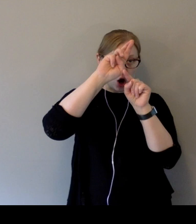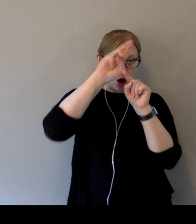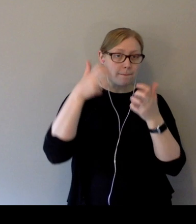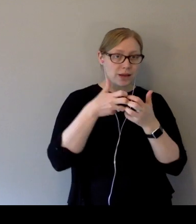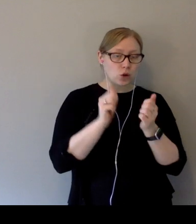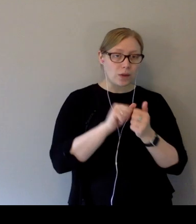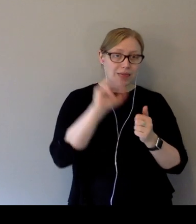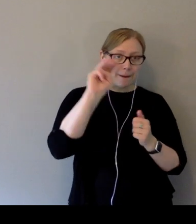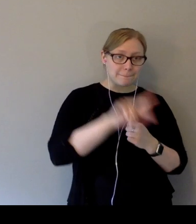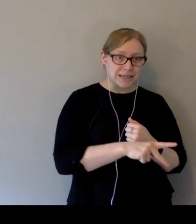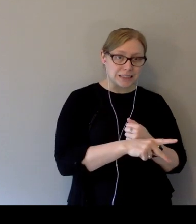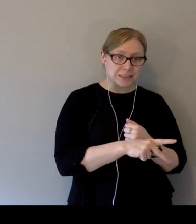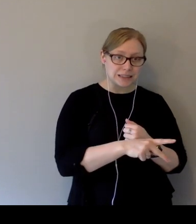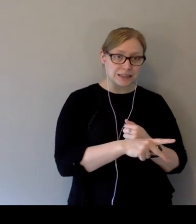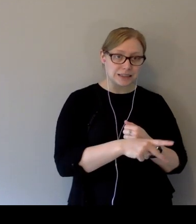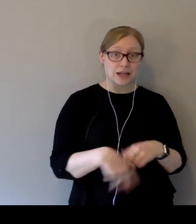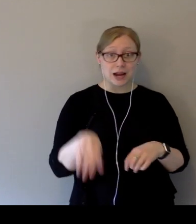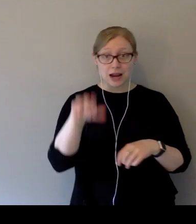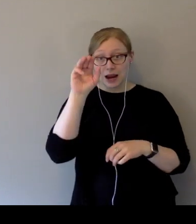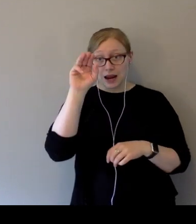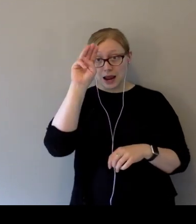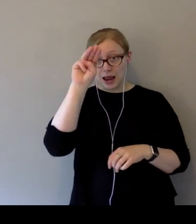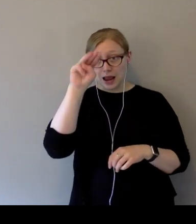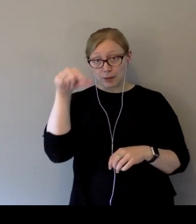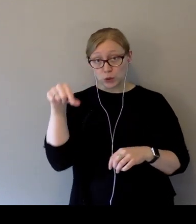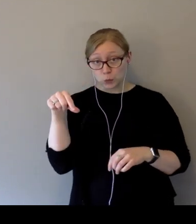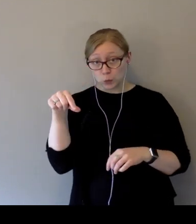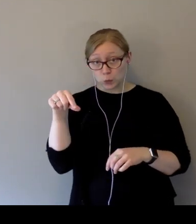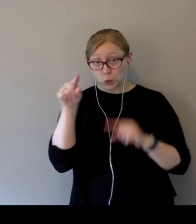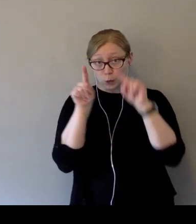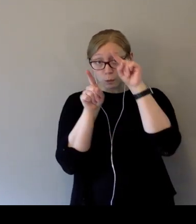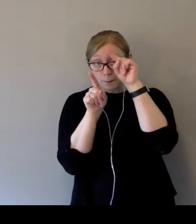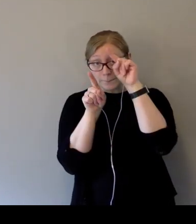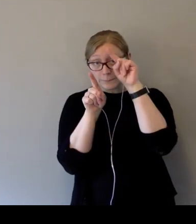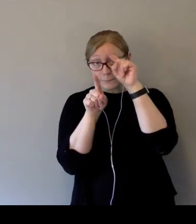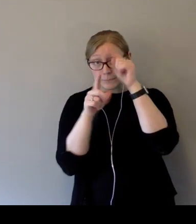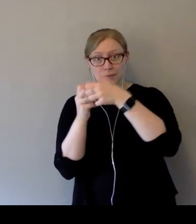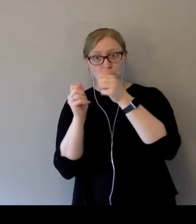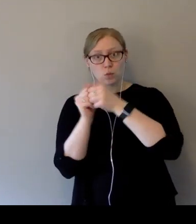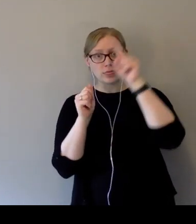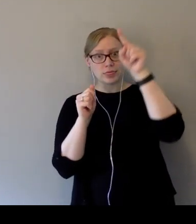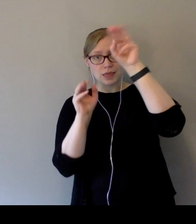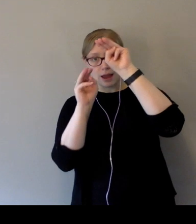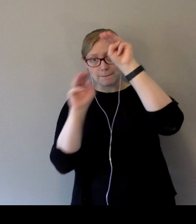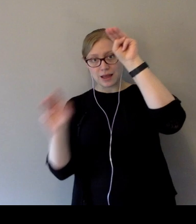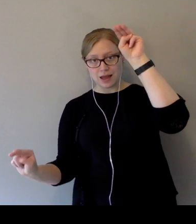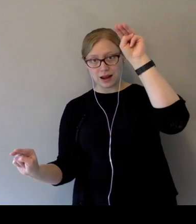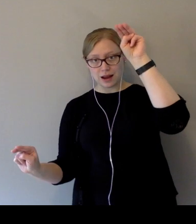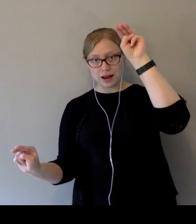You have MQ is going to match